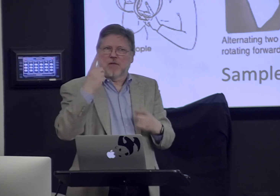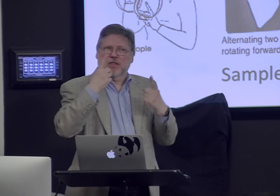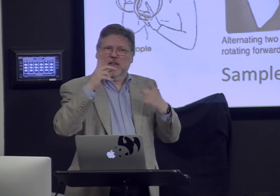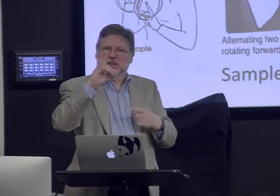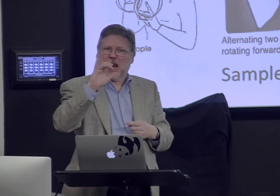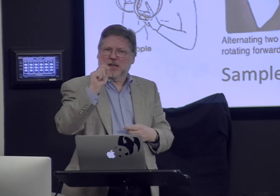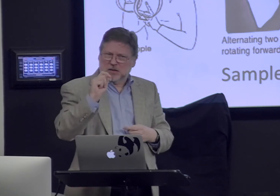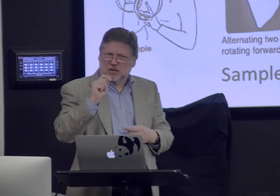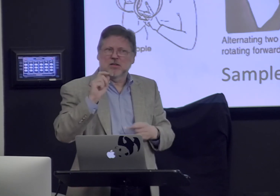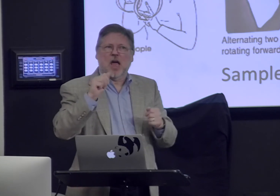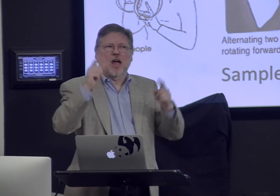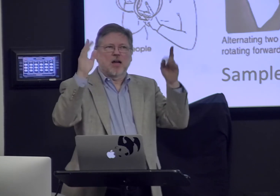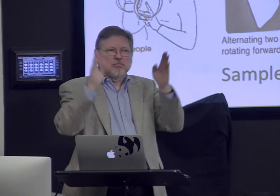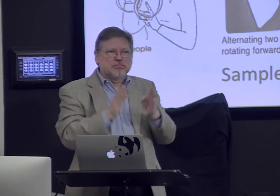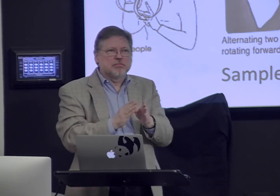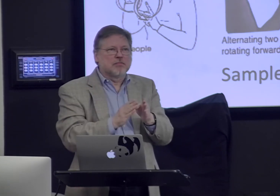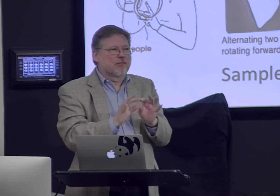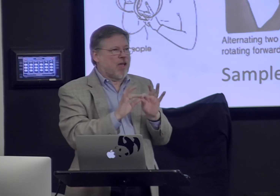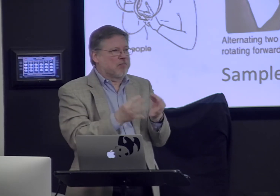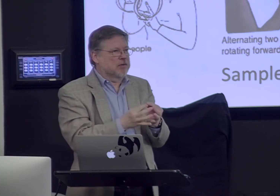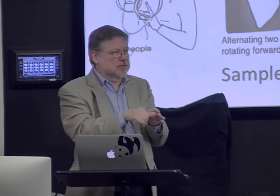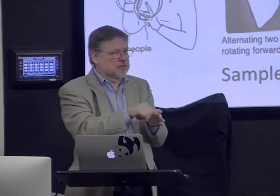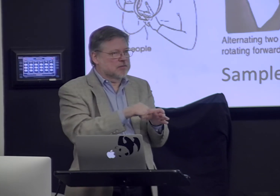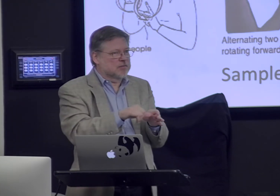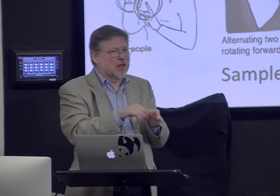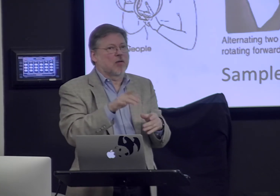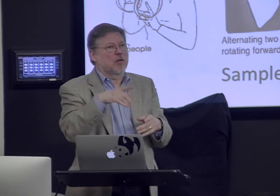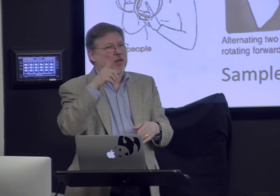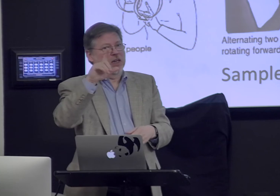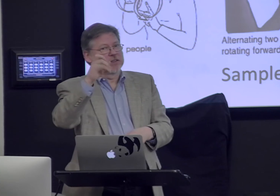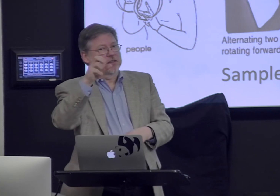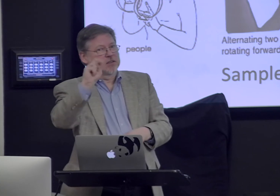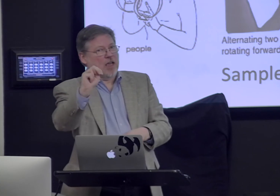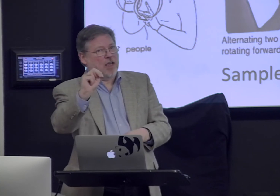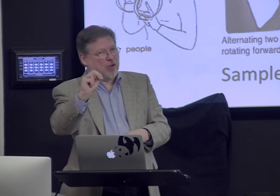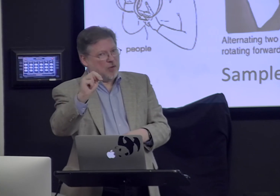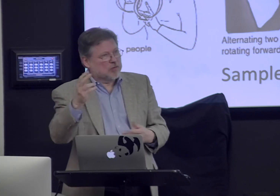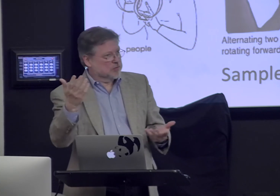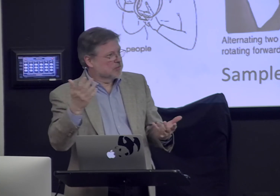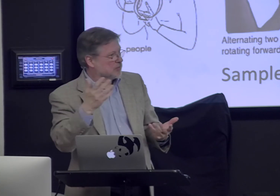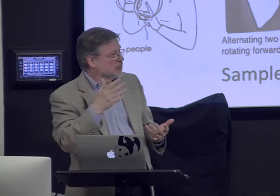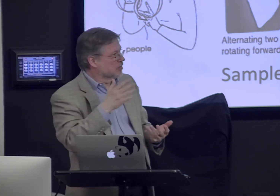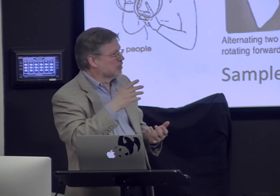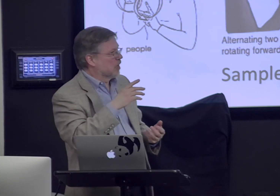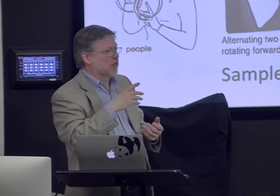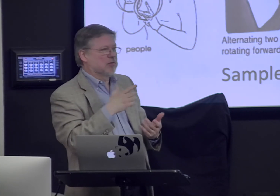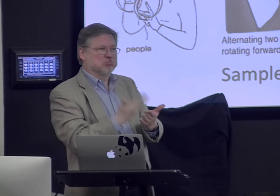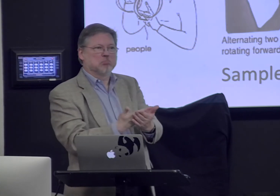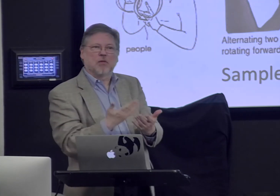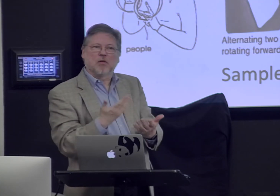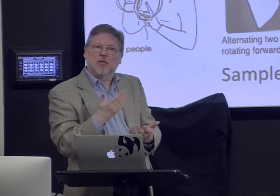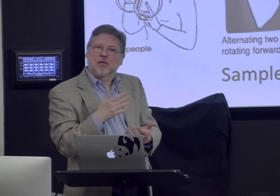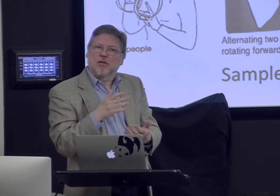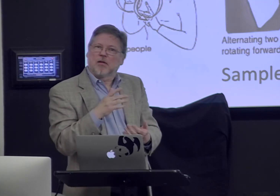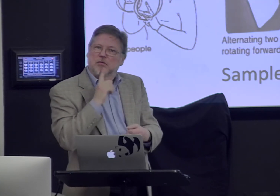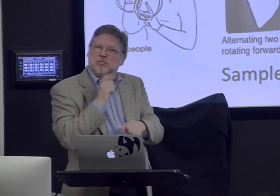an animate legged classifier on ladder, which was represented as a size and shape specifier. So all of these are